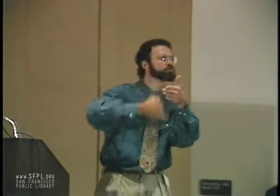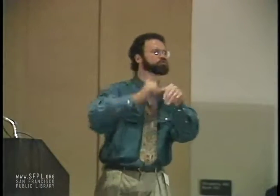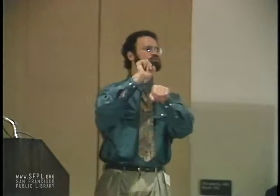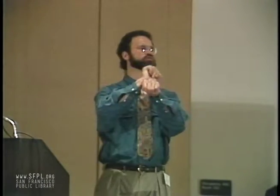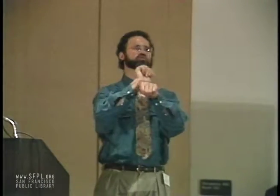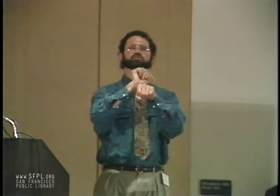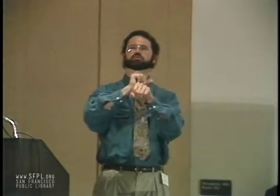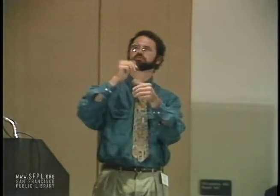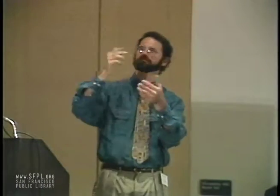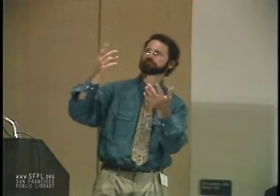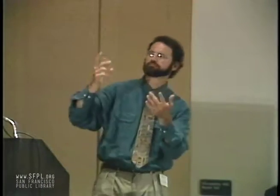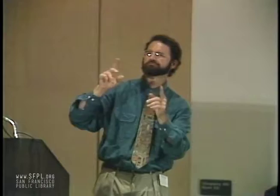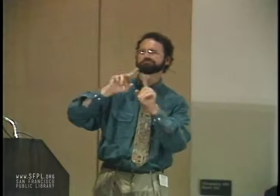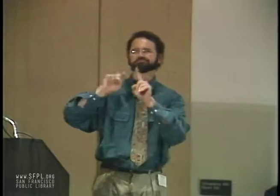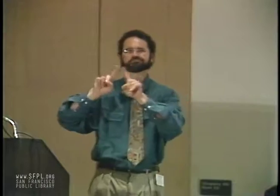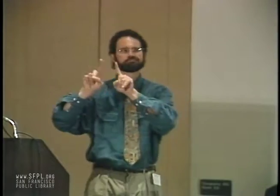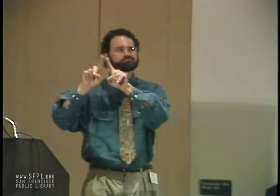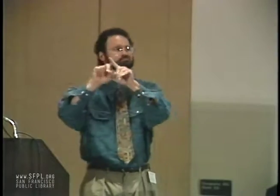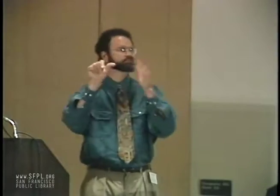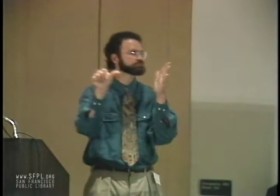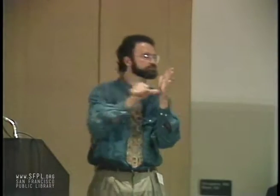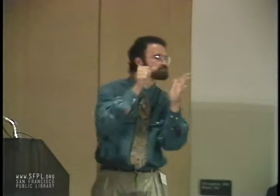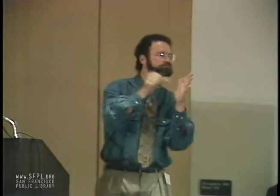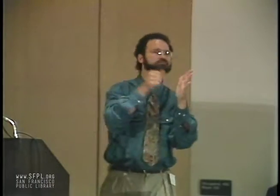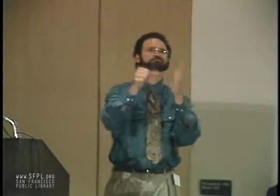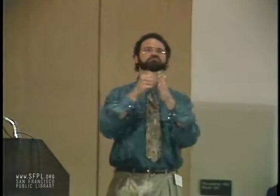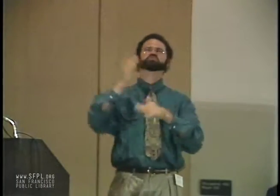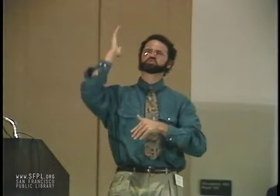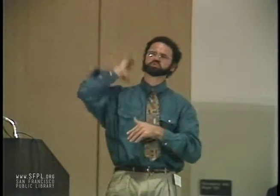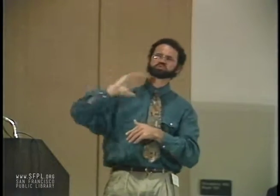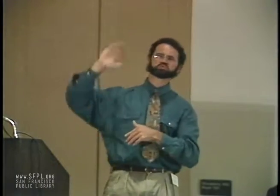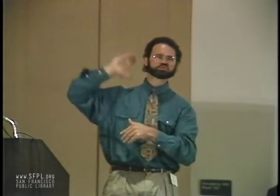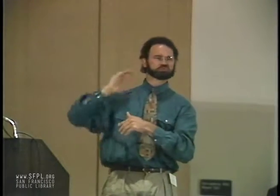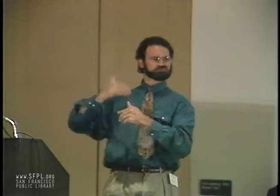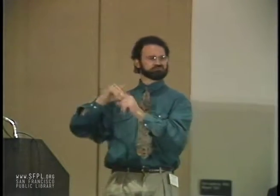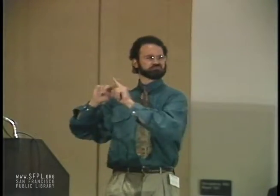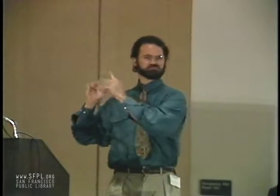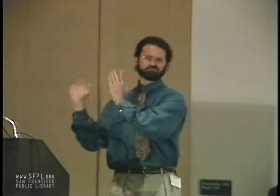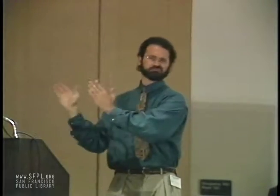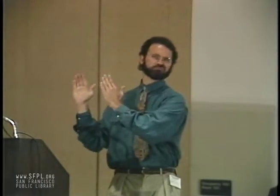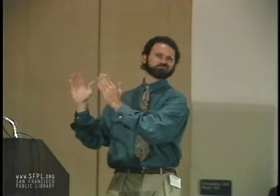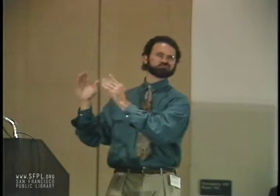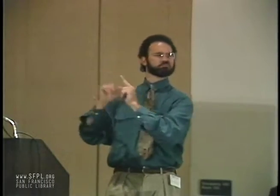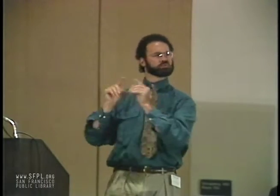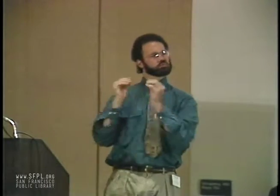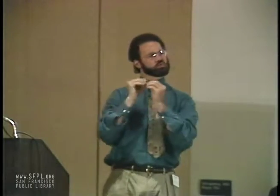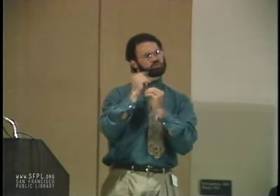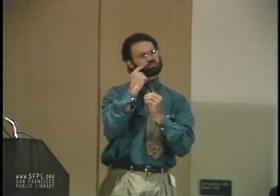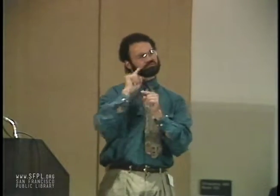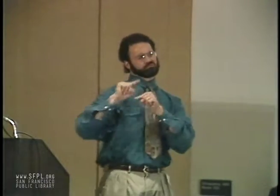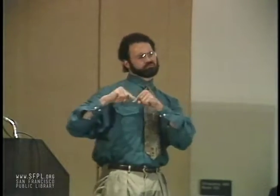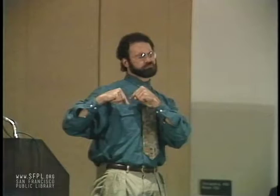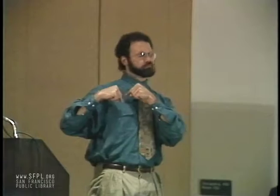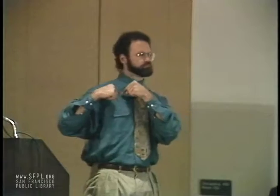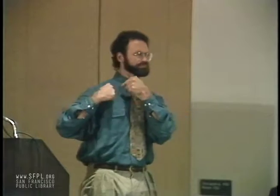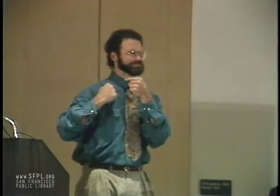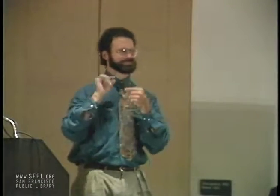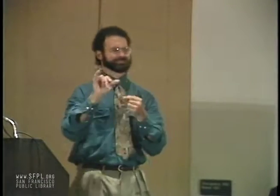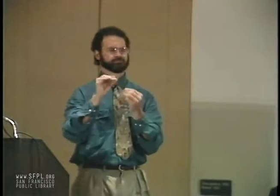identity. It also, you can see this experience in artwork and sculpture. You can look at the progression over